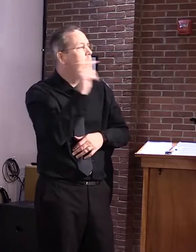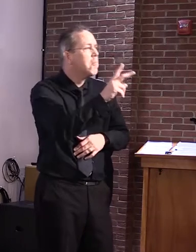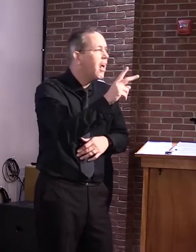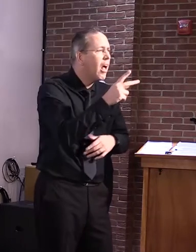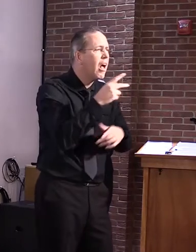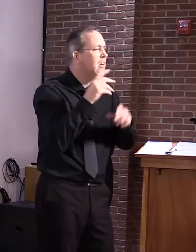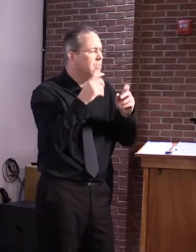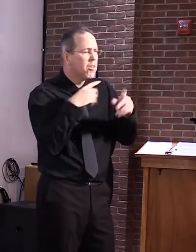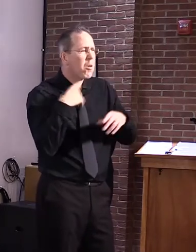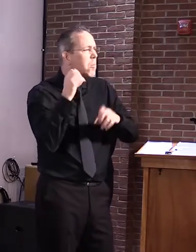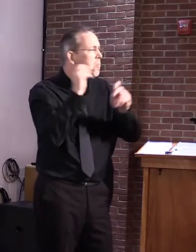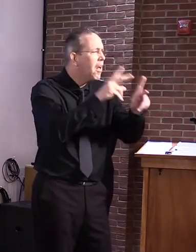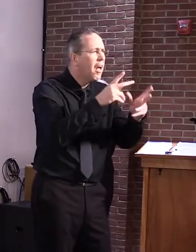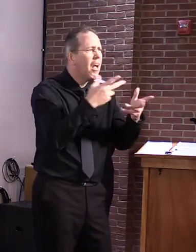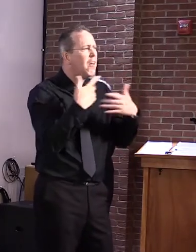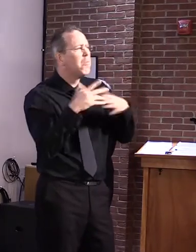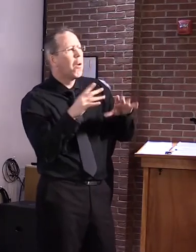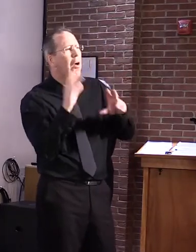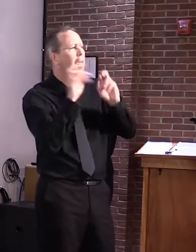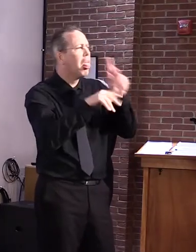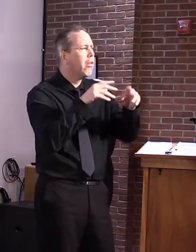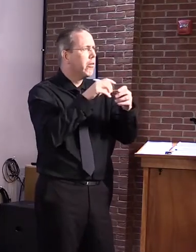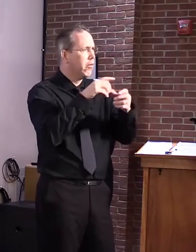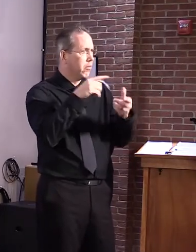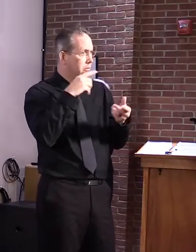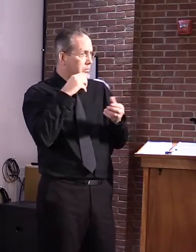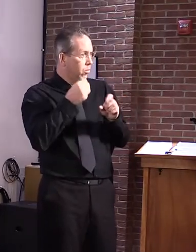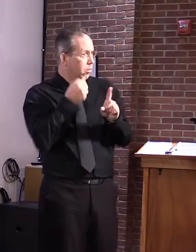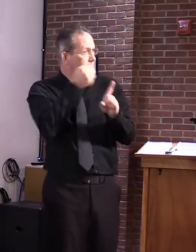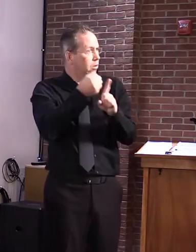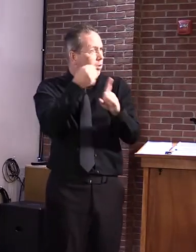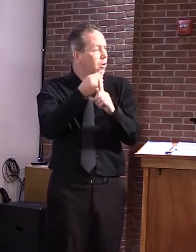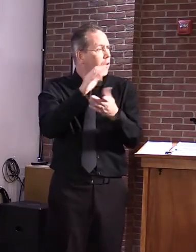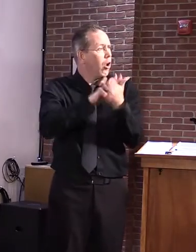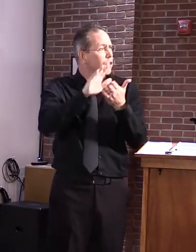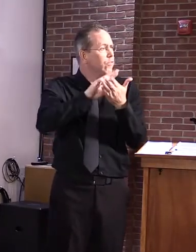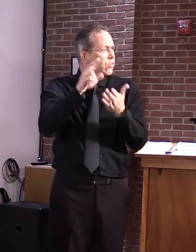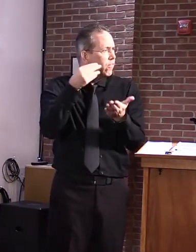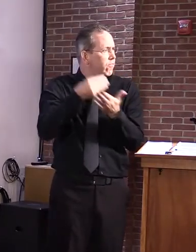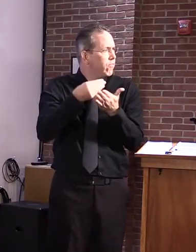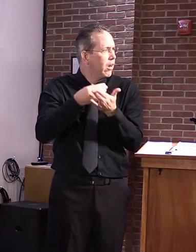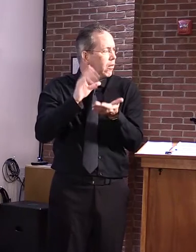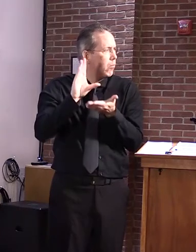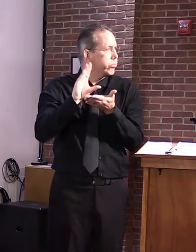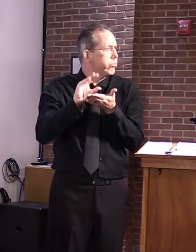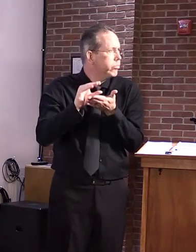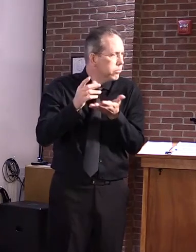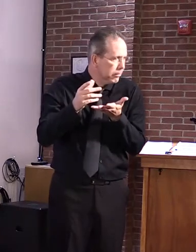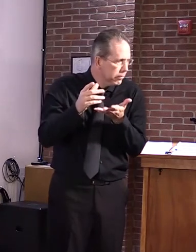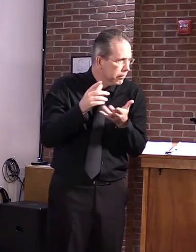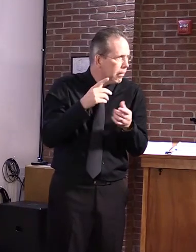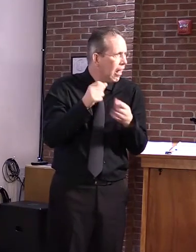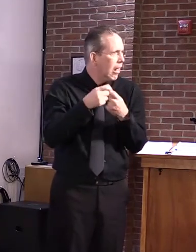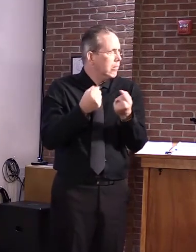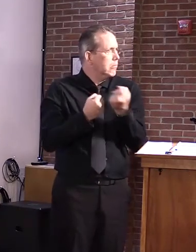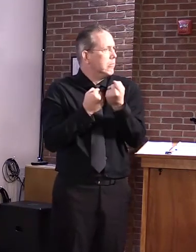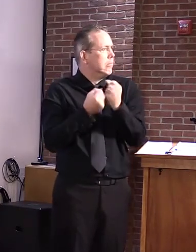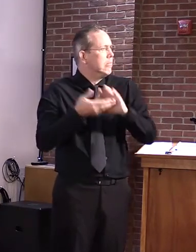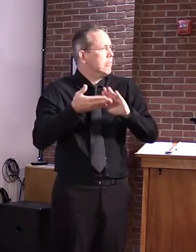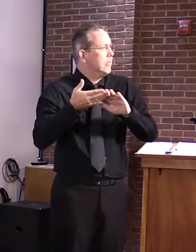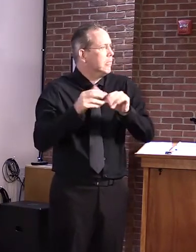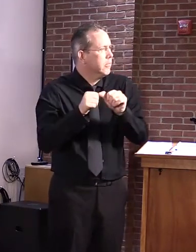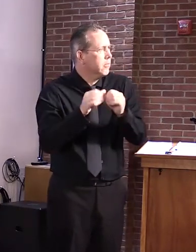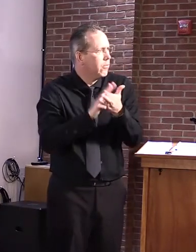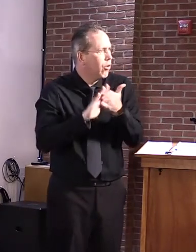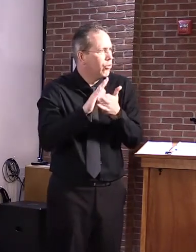Well, it's certainly true that many of our institutions are under great financial stress. I will tell you that the thing that was